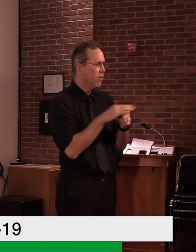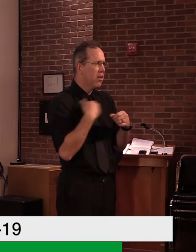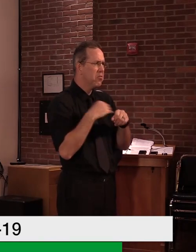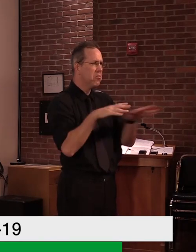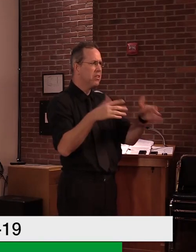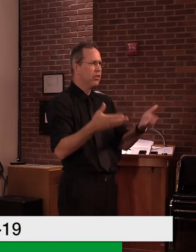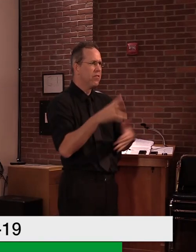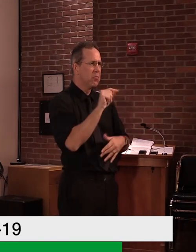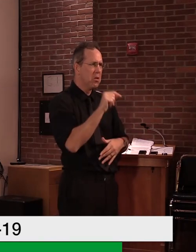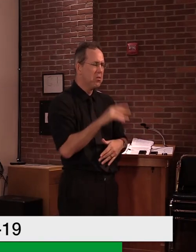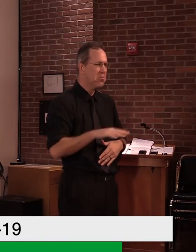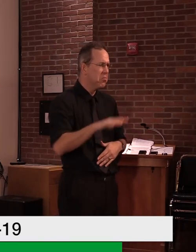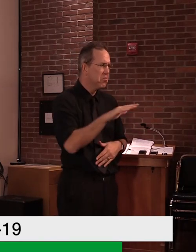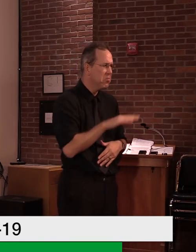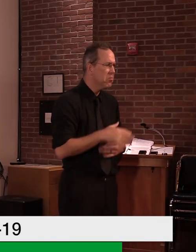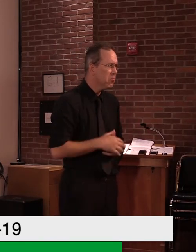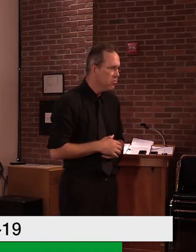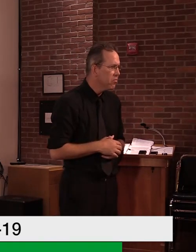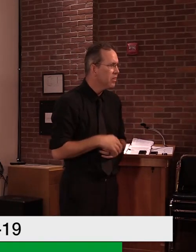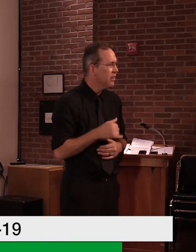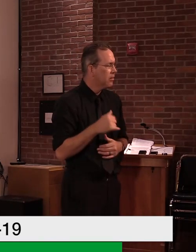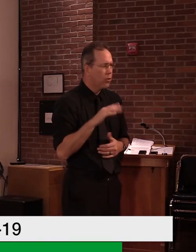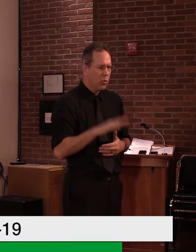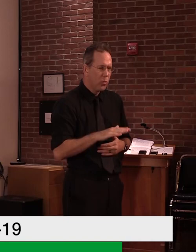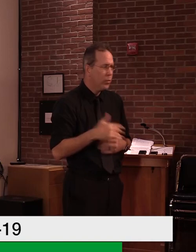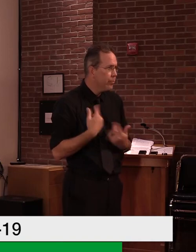very comforting, if you will, in that regard.